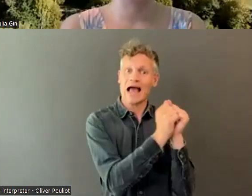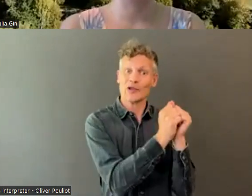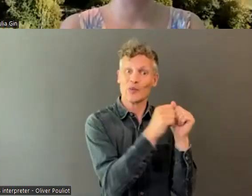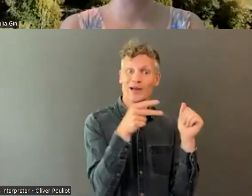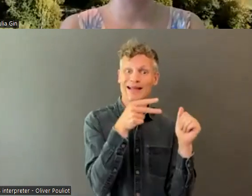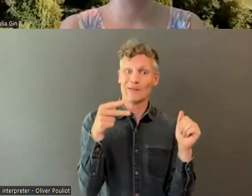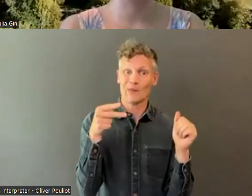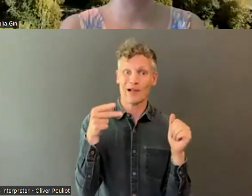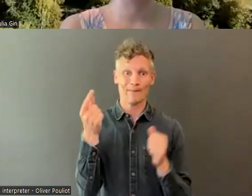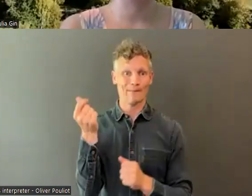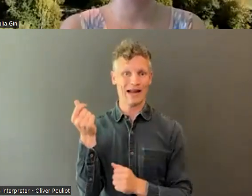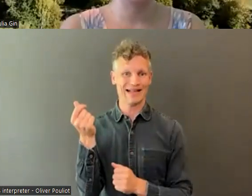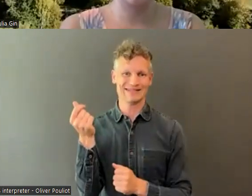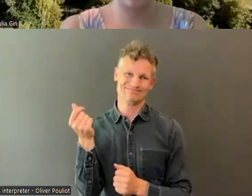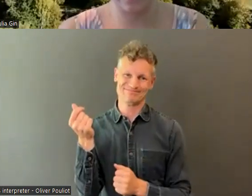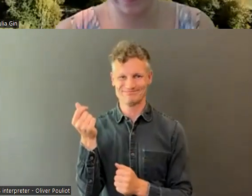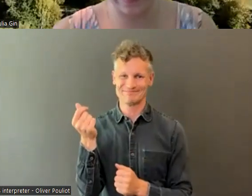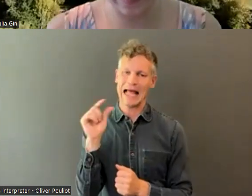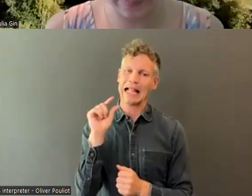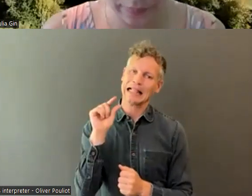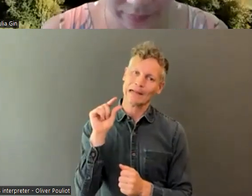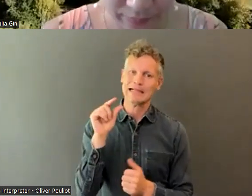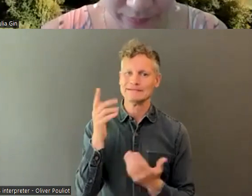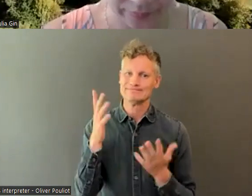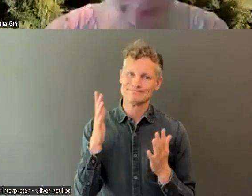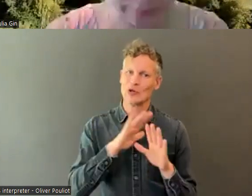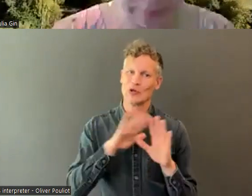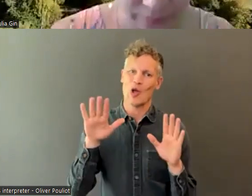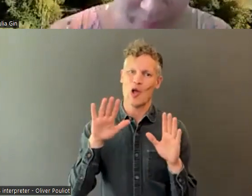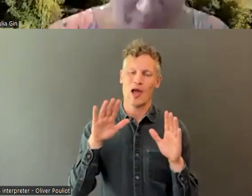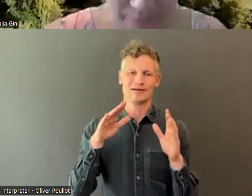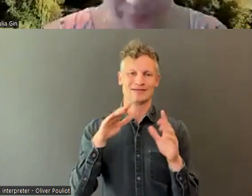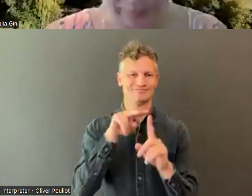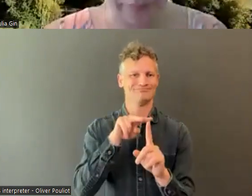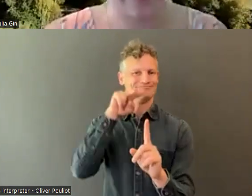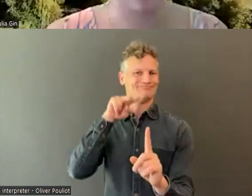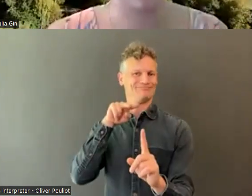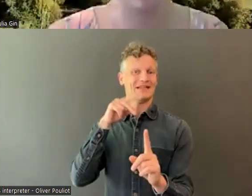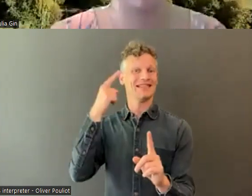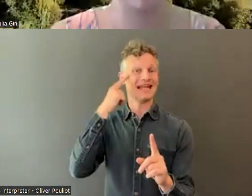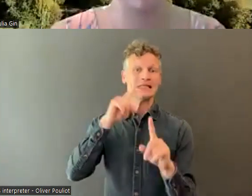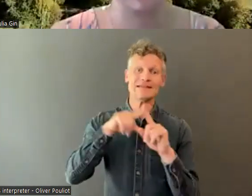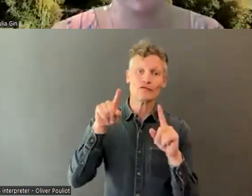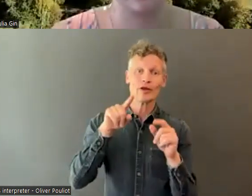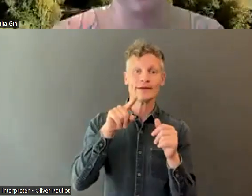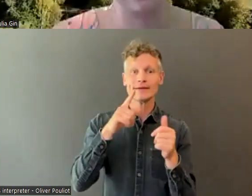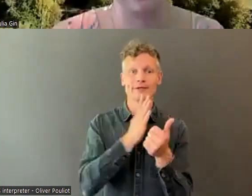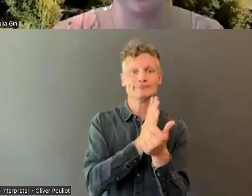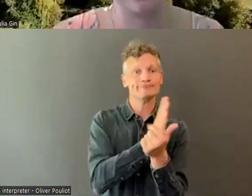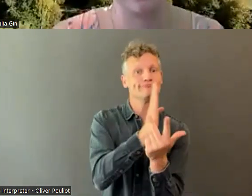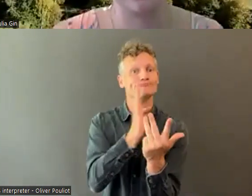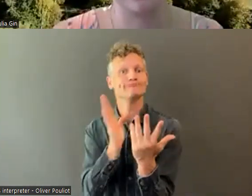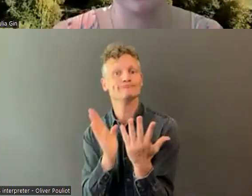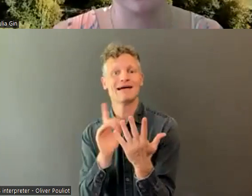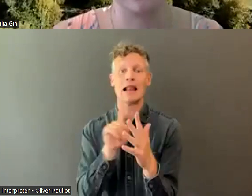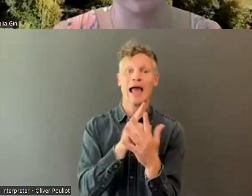I would argue the lazy way, and drawing out the different dimensions. You know, risk is one lens within that